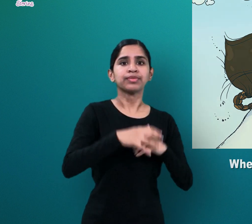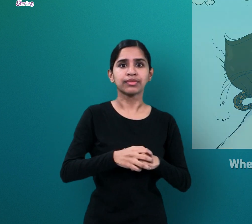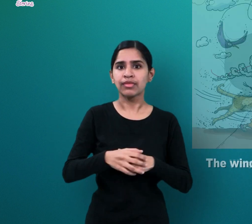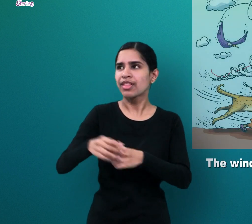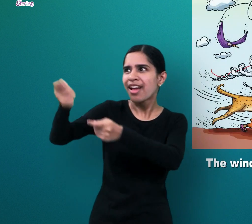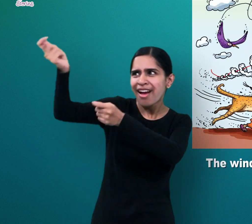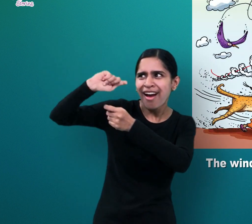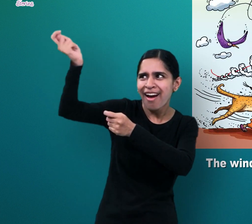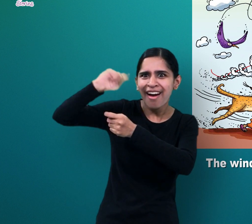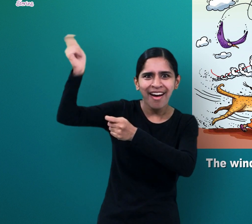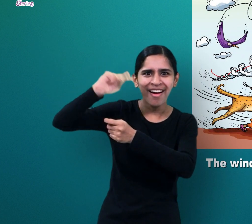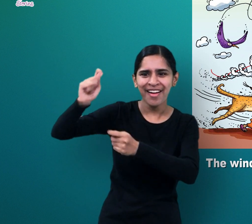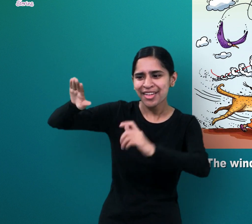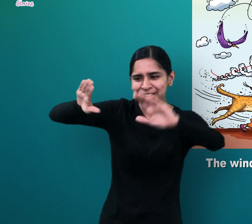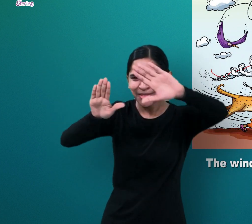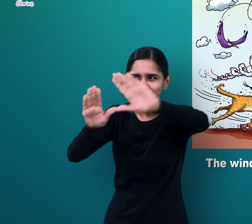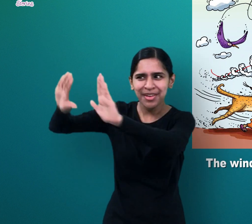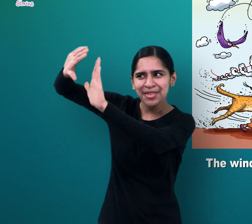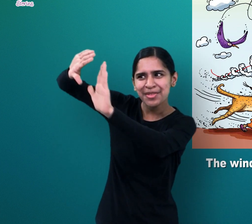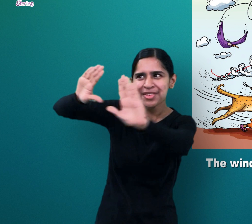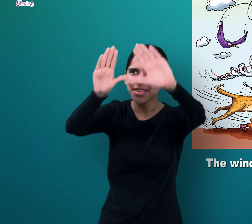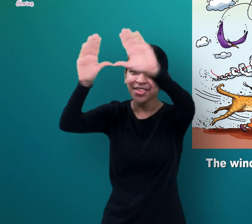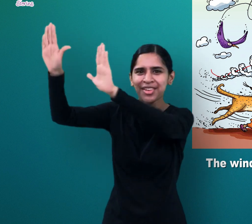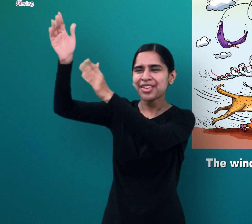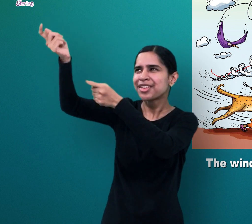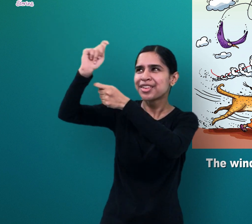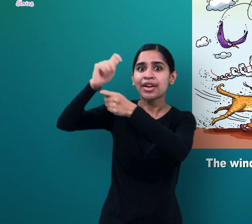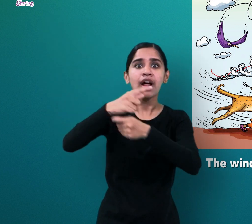The wind's energy can lift kites into the sky.